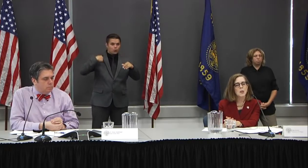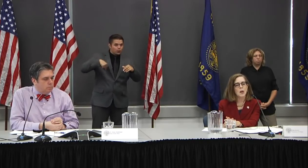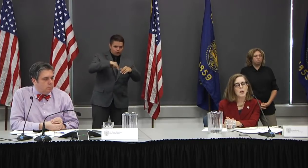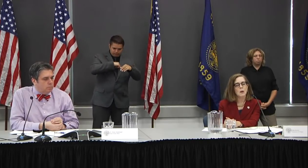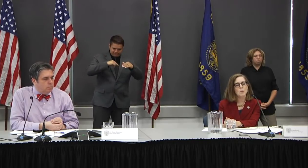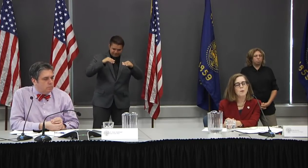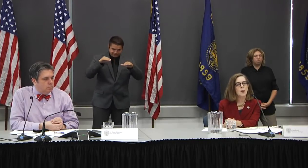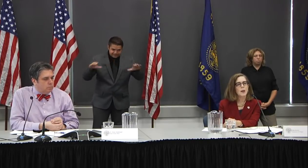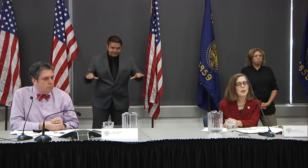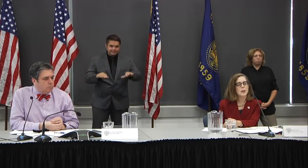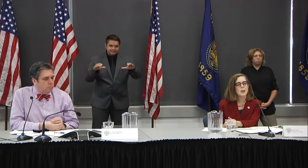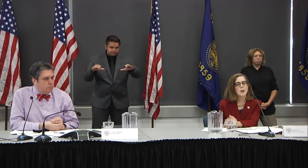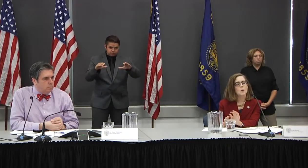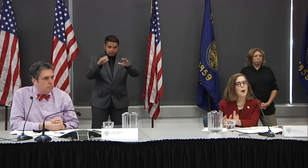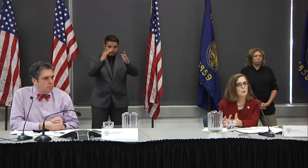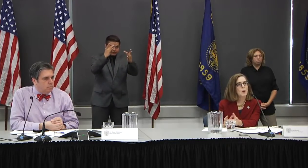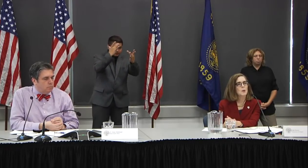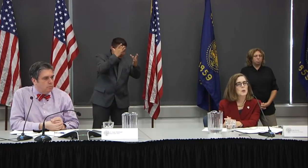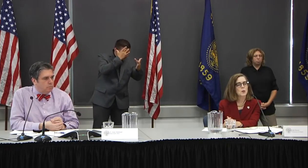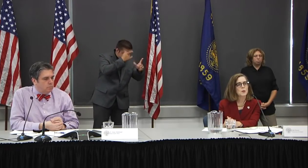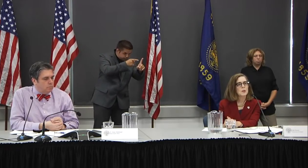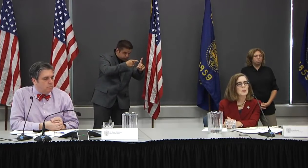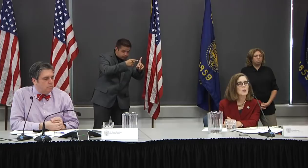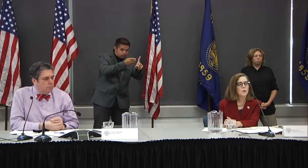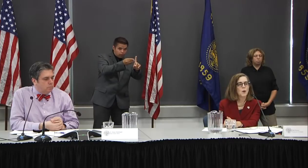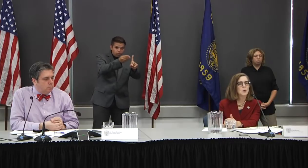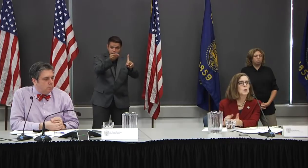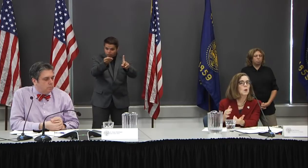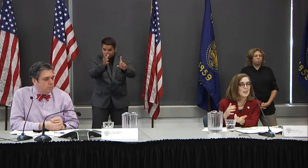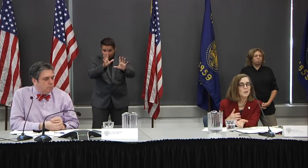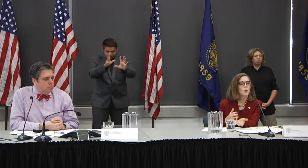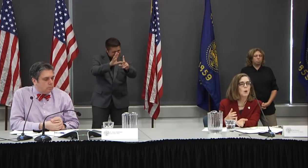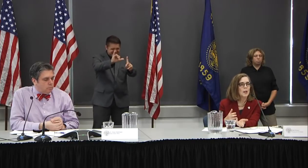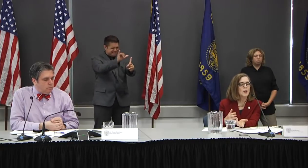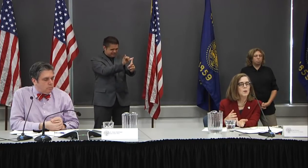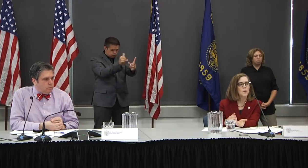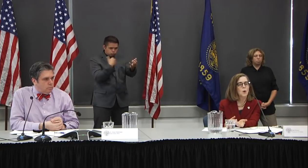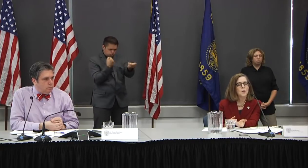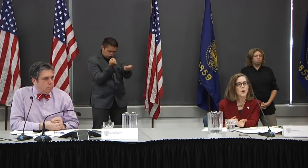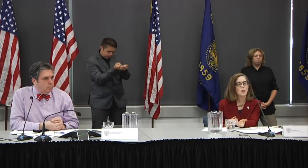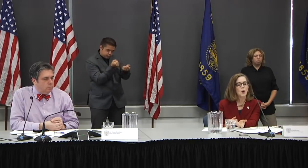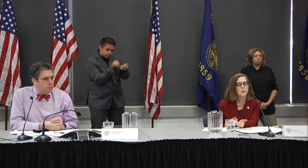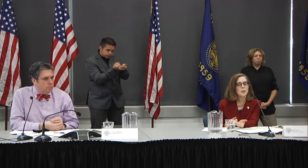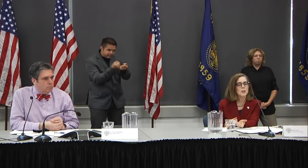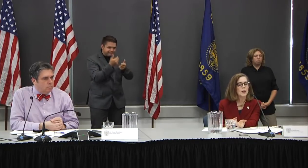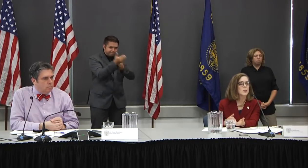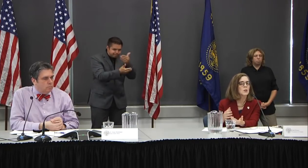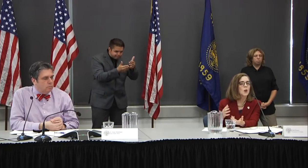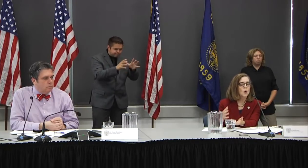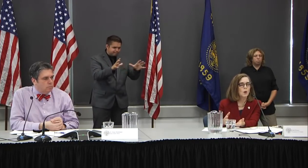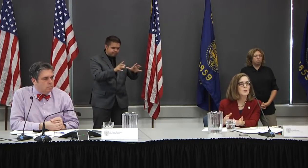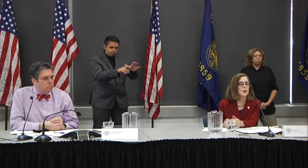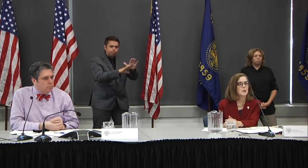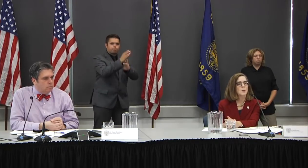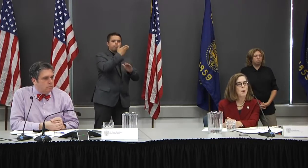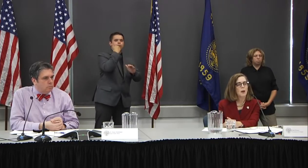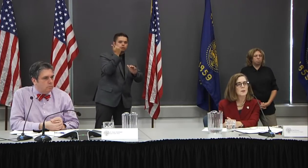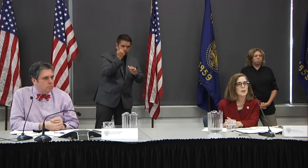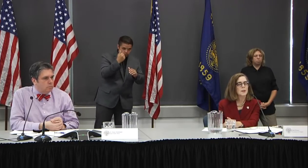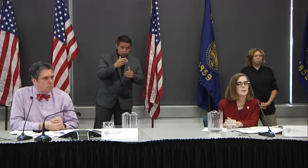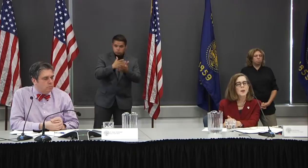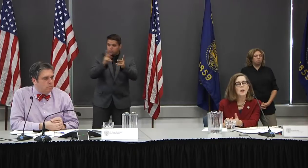around providing wraparound services to folks who are either waiting for their COVID test or have